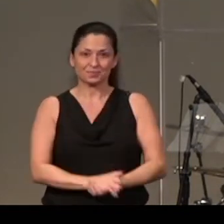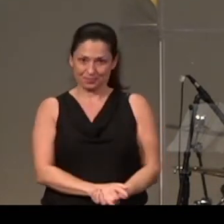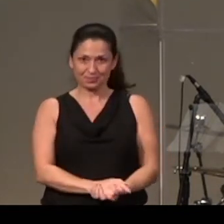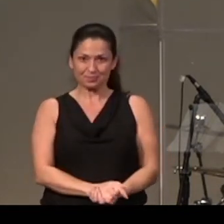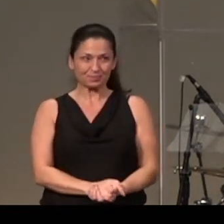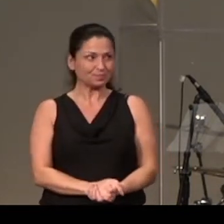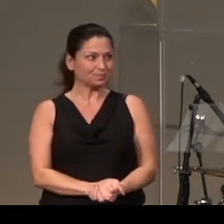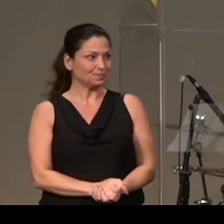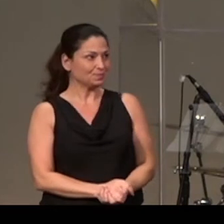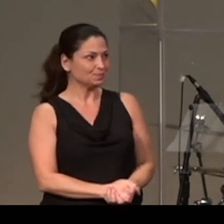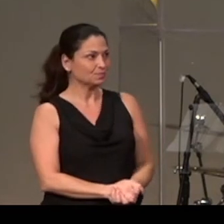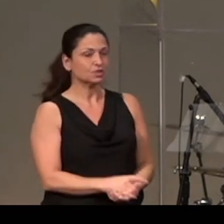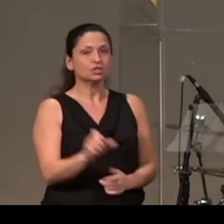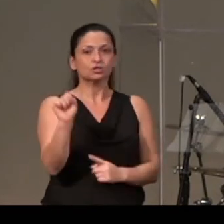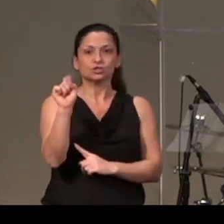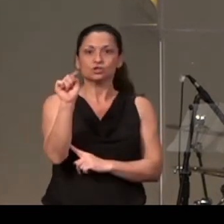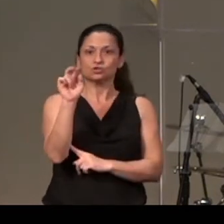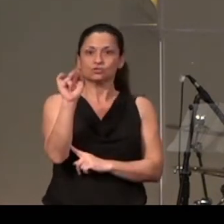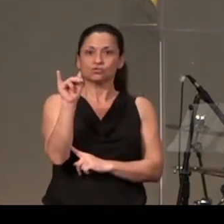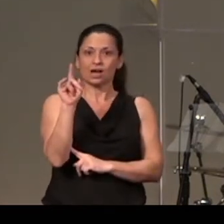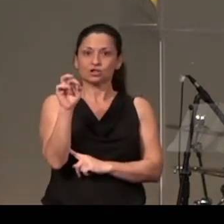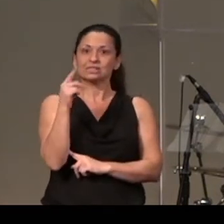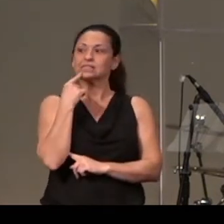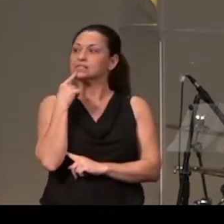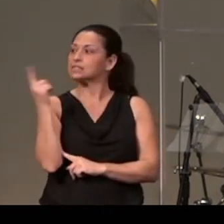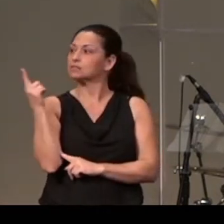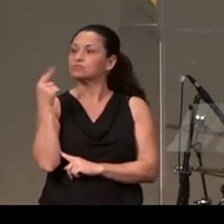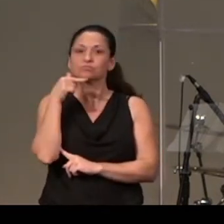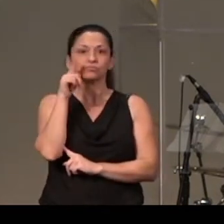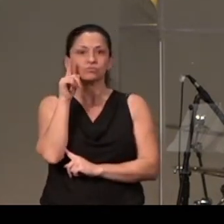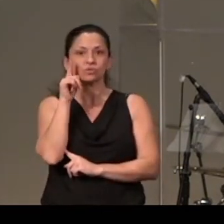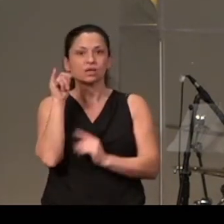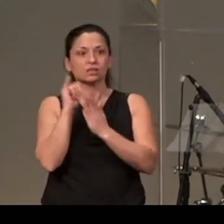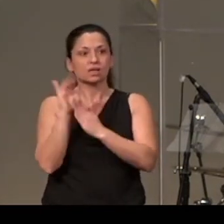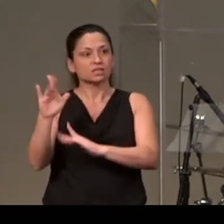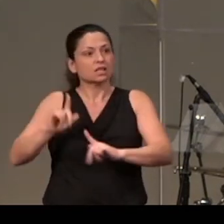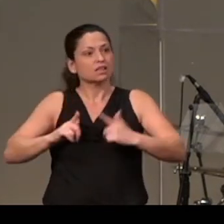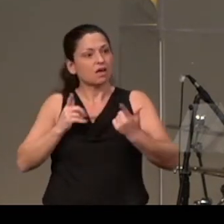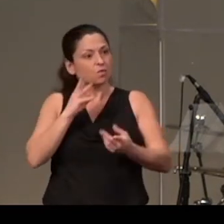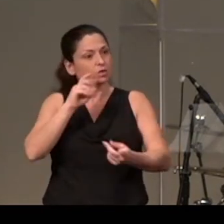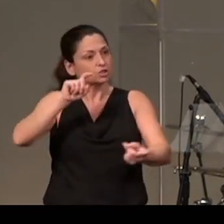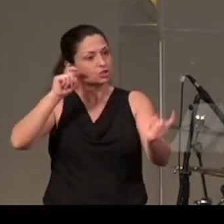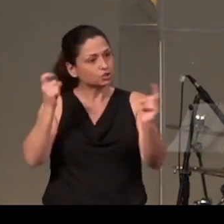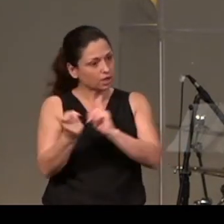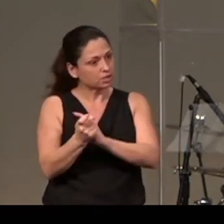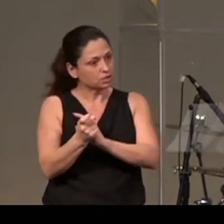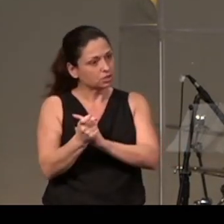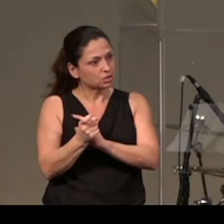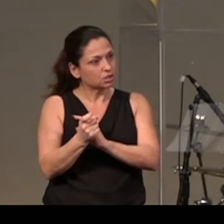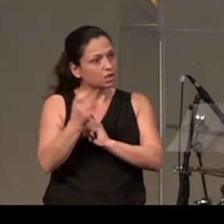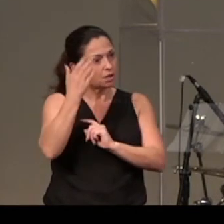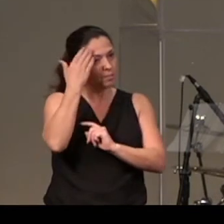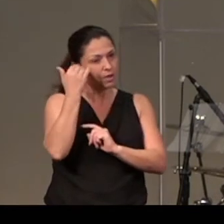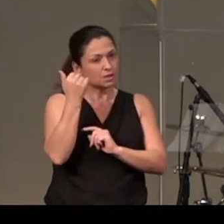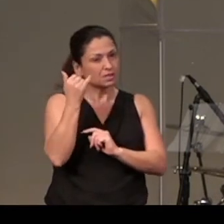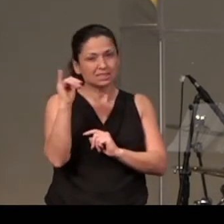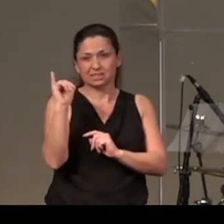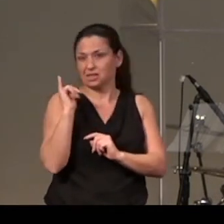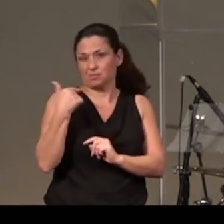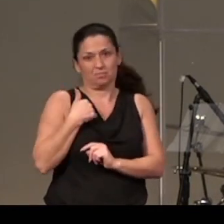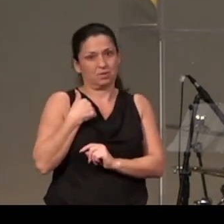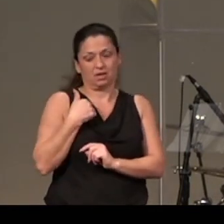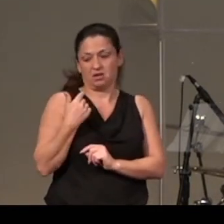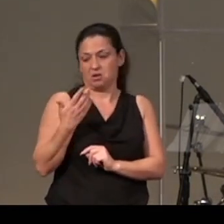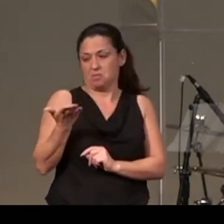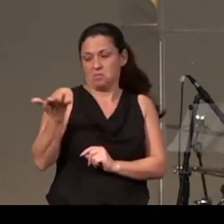that his life was changed by being invited. Same with me. I was the least likely person people would think to come